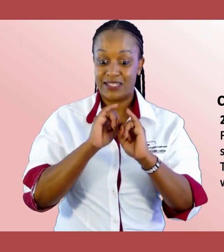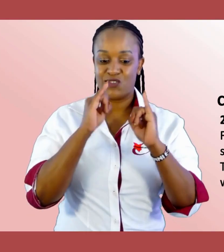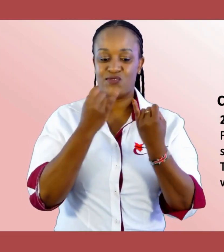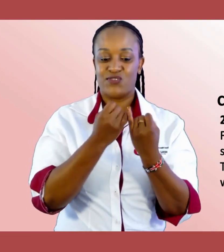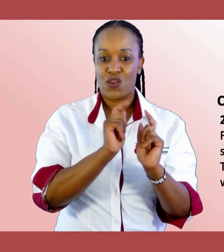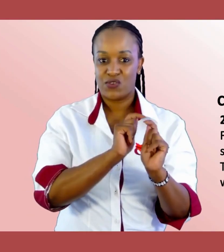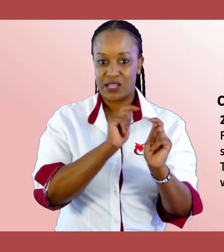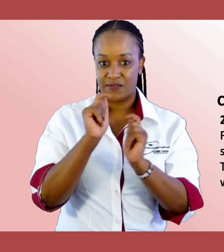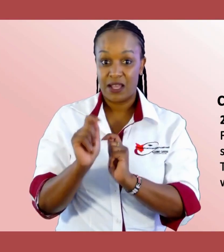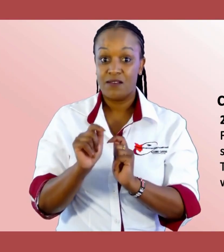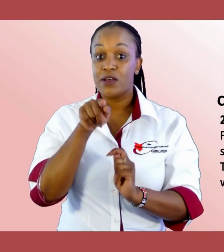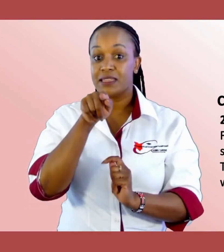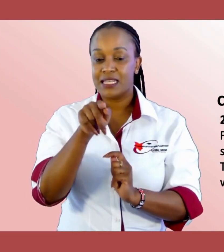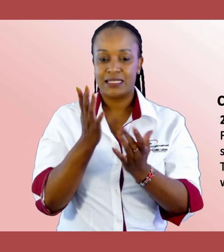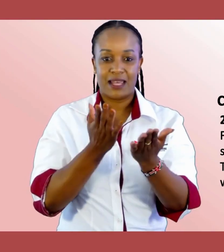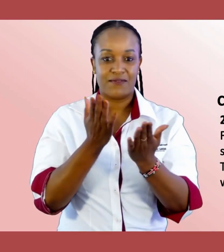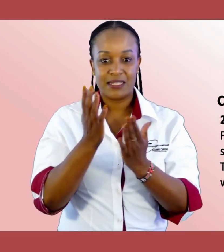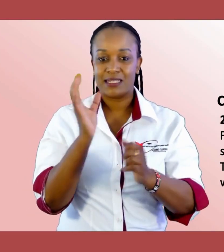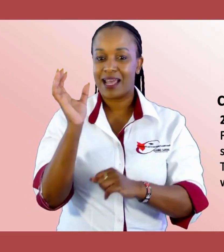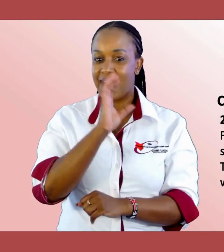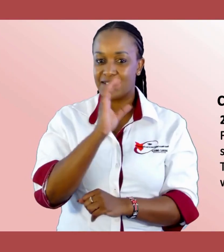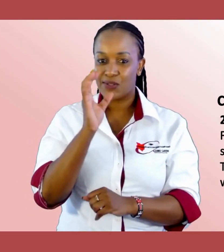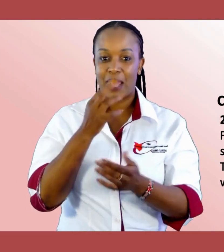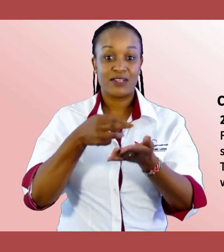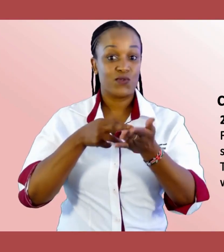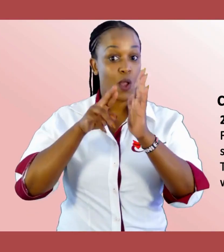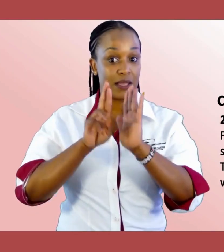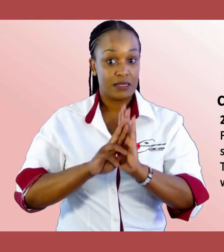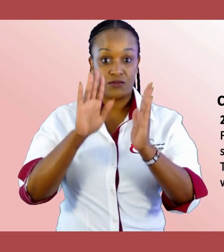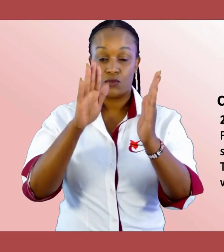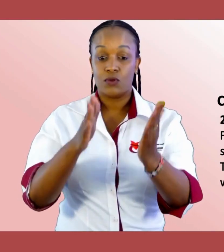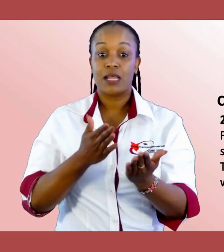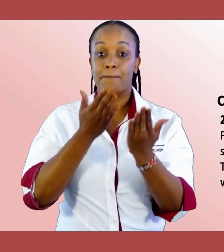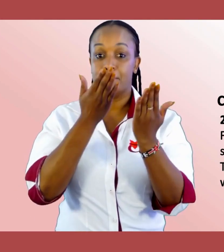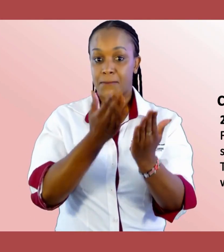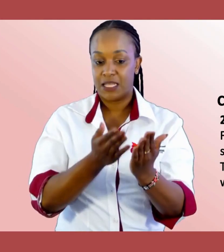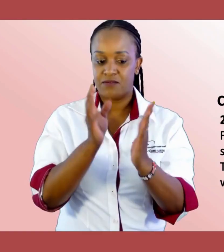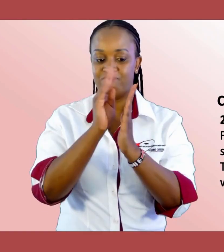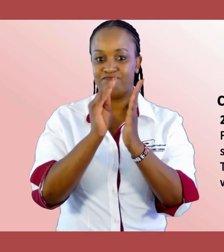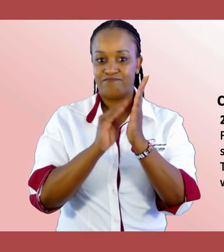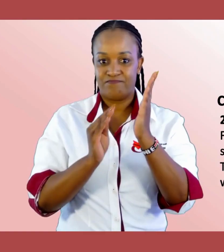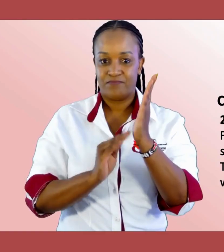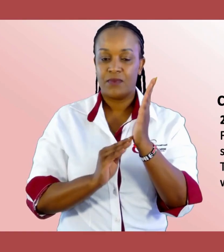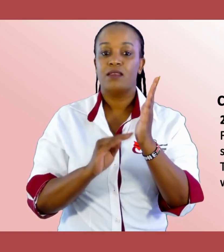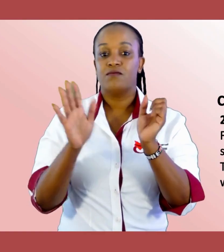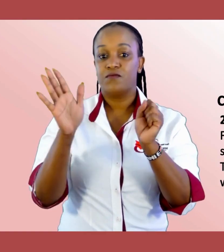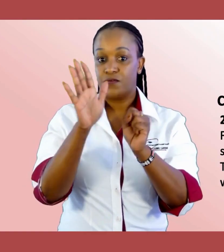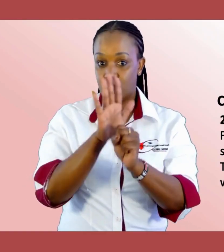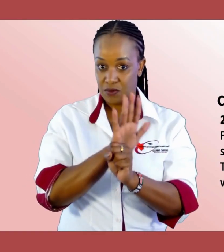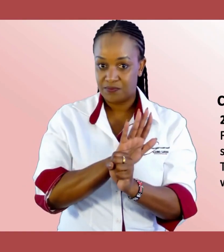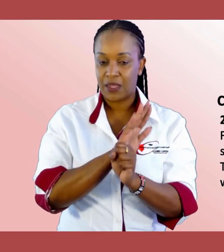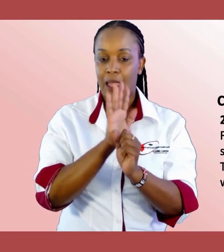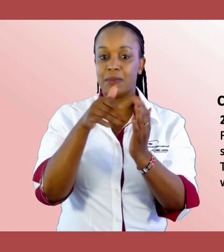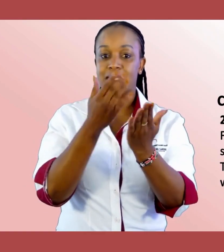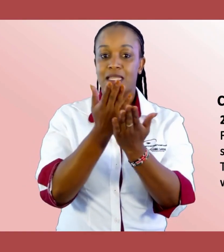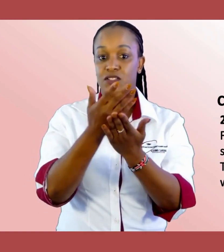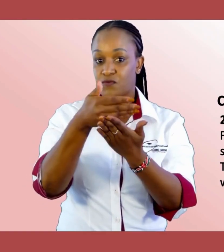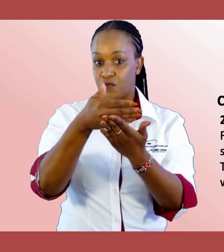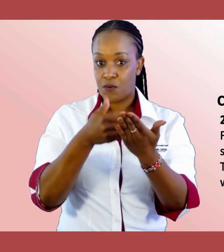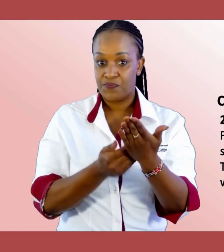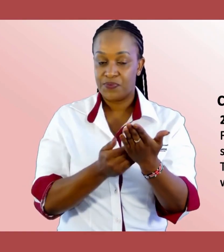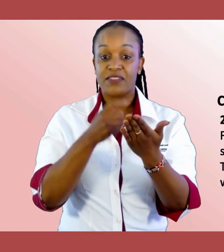Interinstitutional transfer. For this service, the customer is required to submit a duly completed transfer application